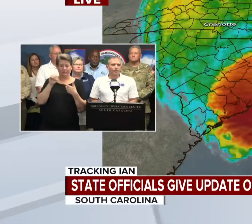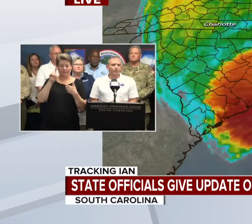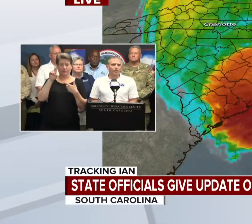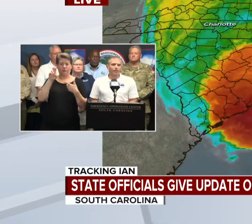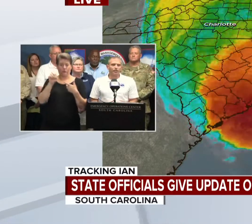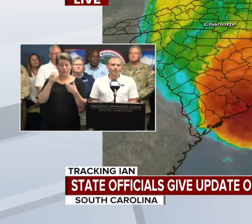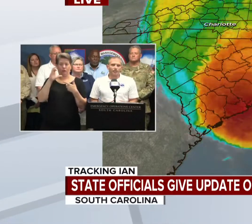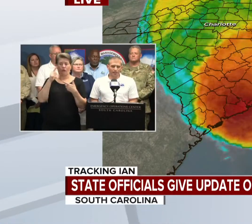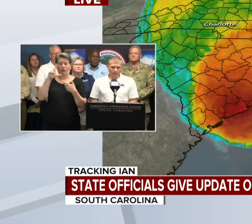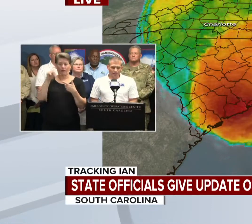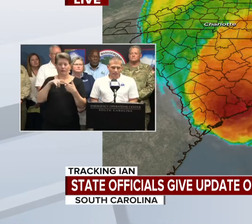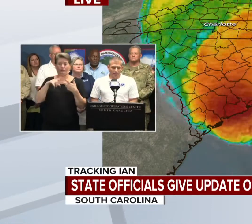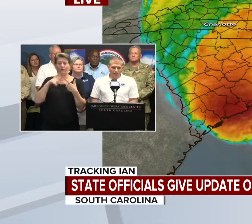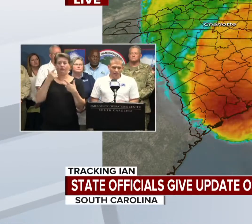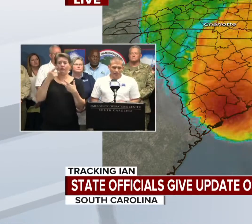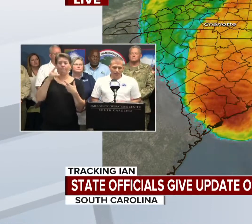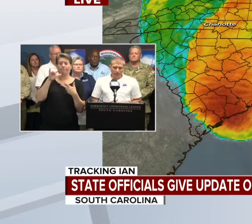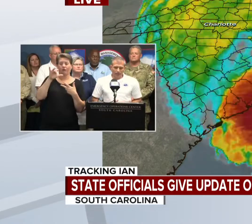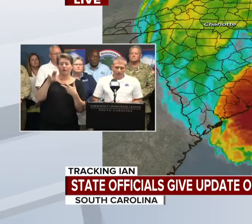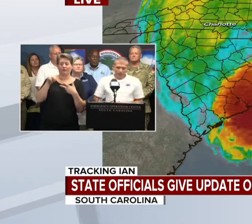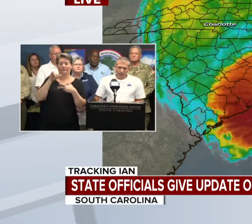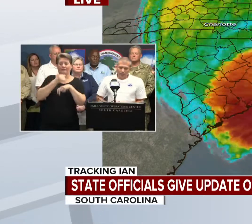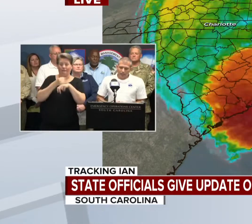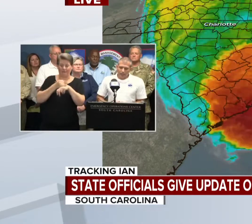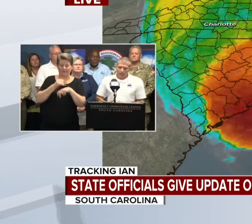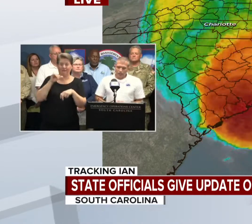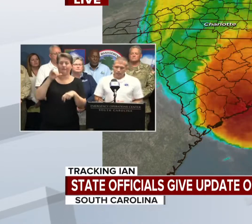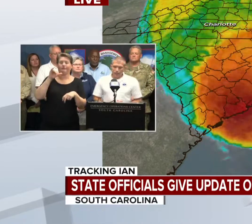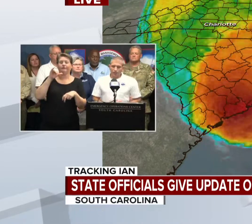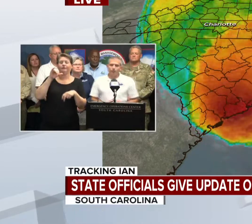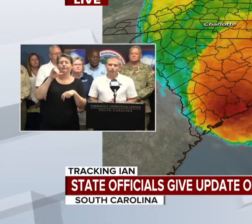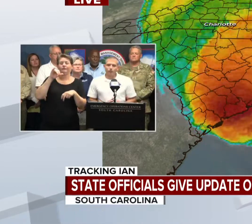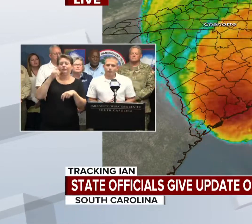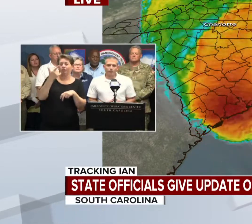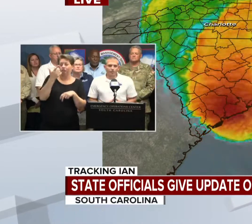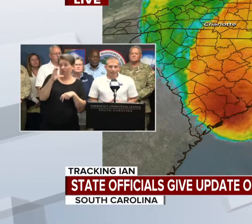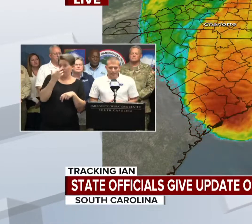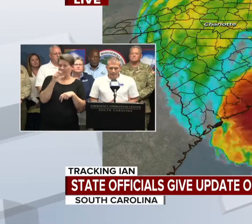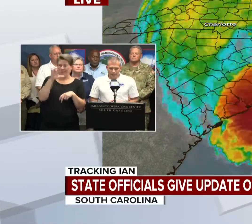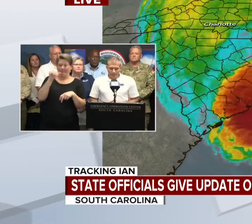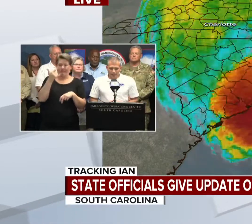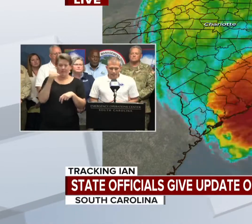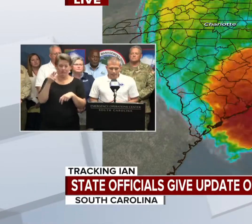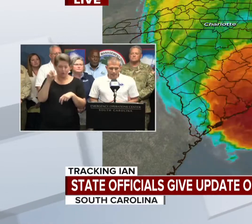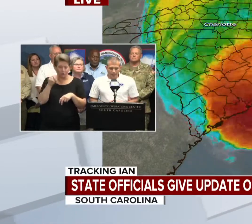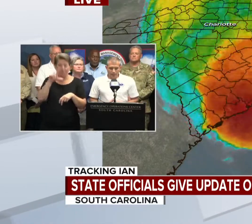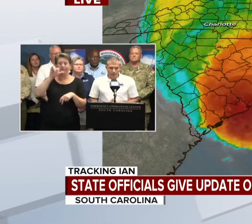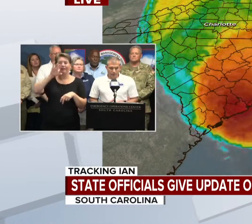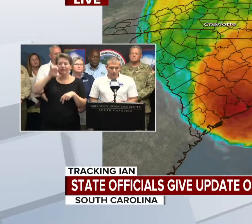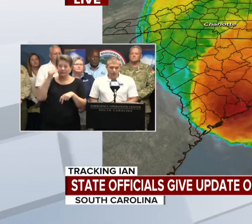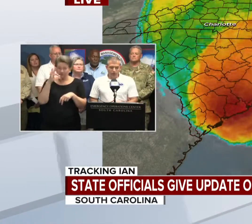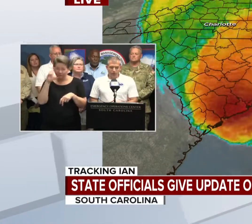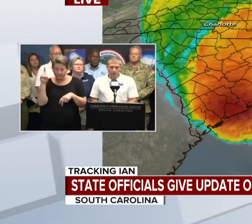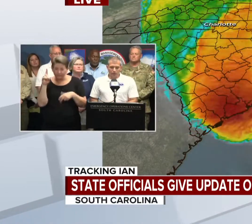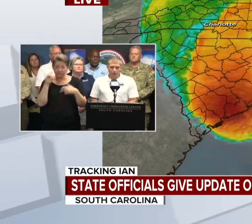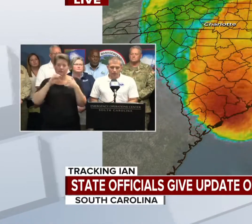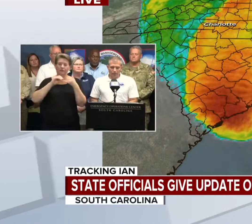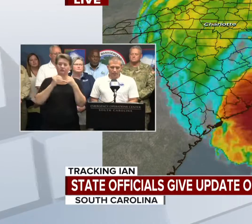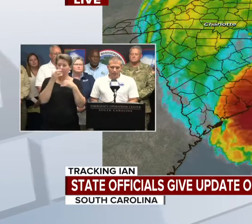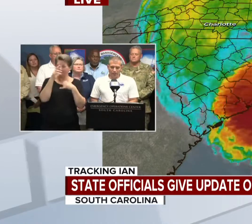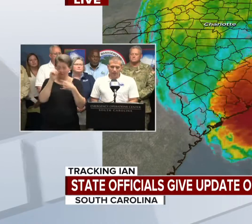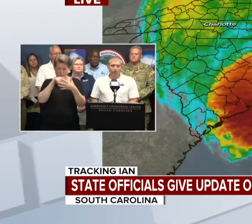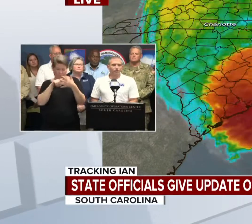Island, Garden City, Litchfield, and Cherry Grove will be most affected. The storm surge will